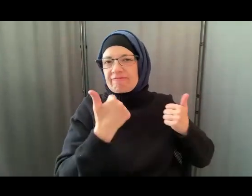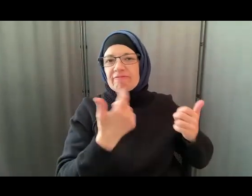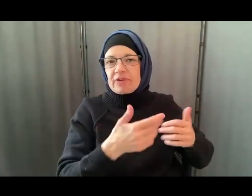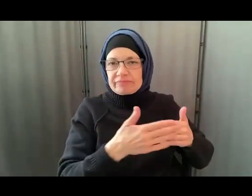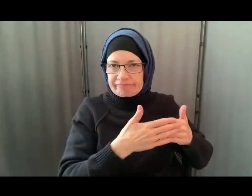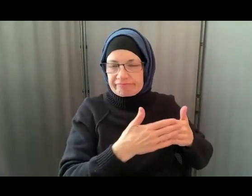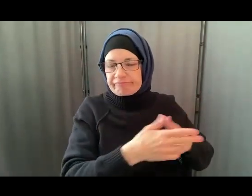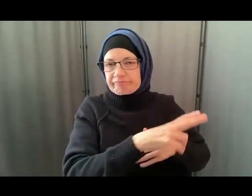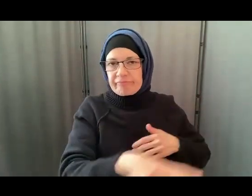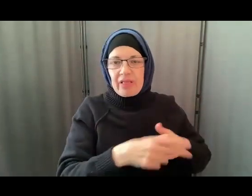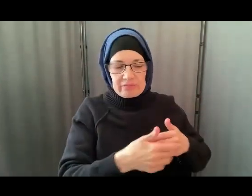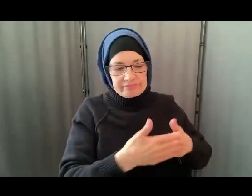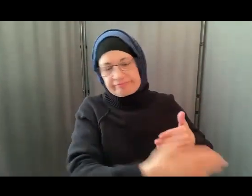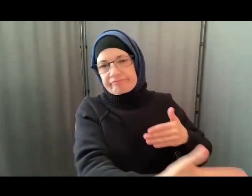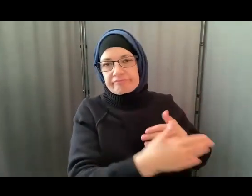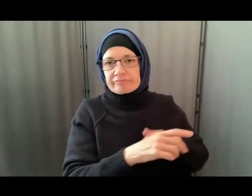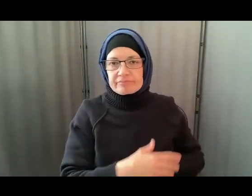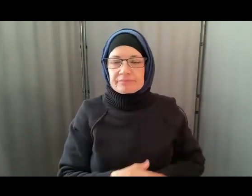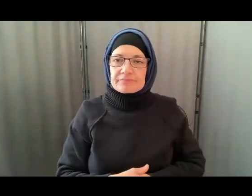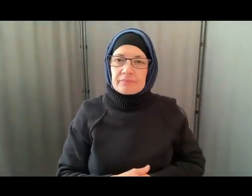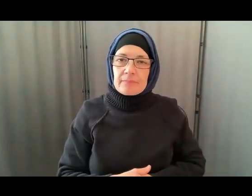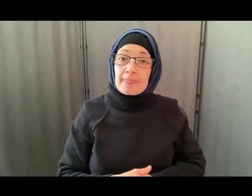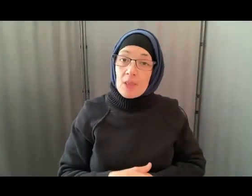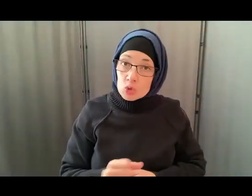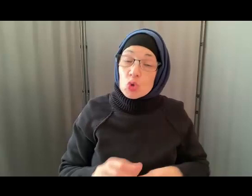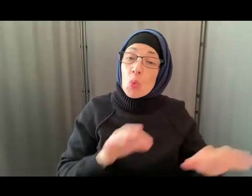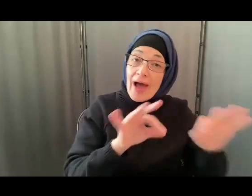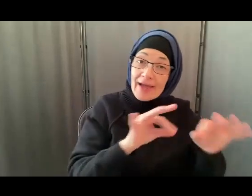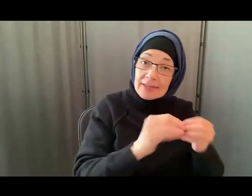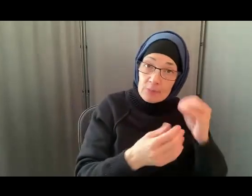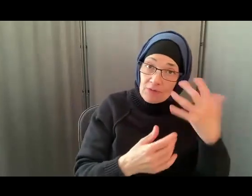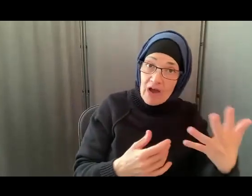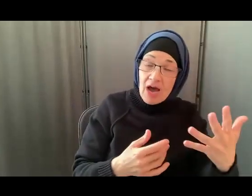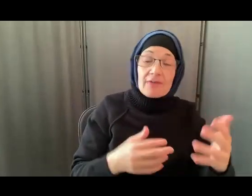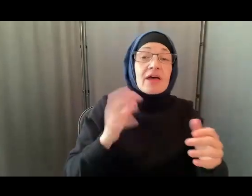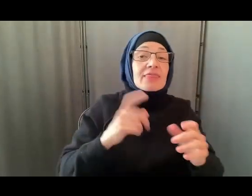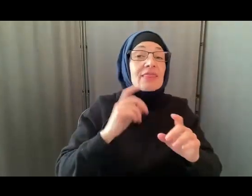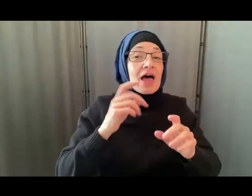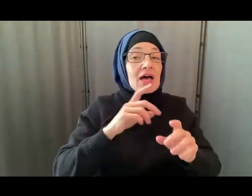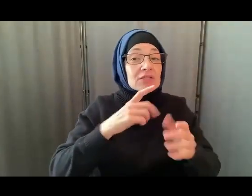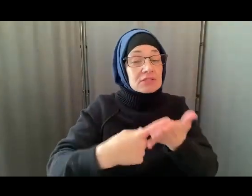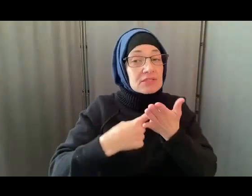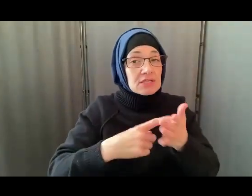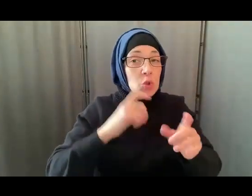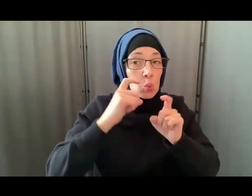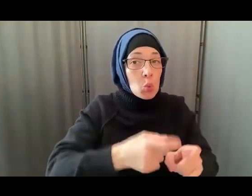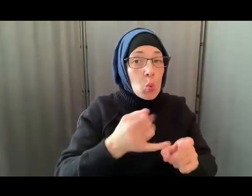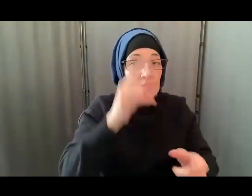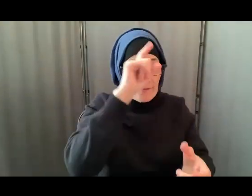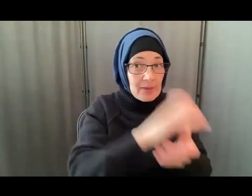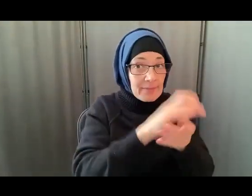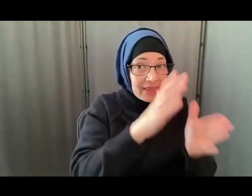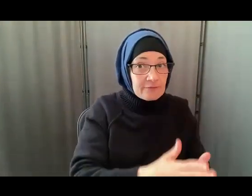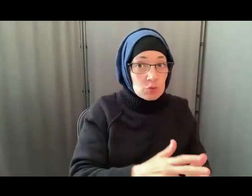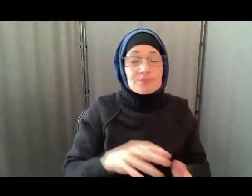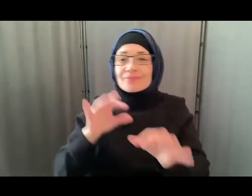So ayah number 5 talks about the reward of the believers. Ayah number 6 talks about the punishment of